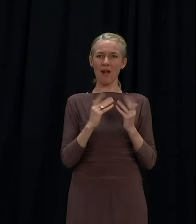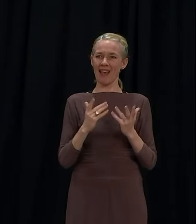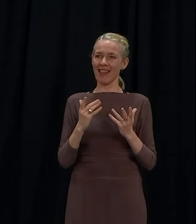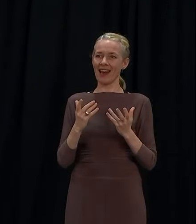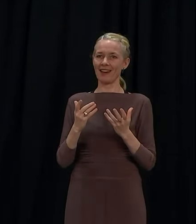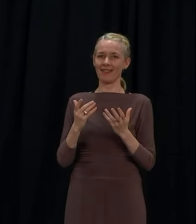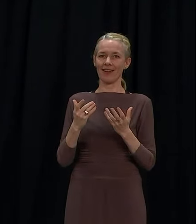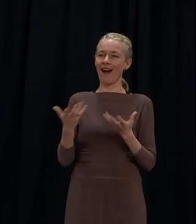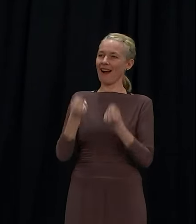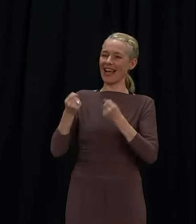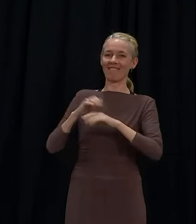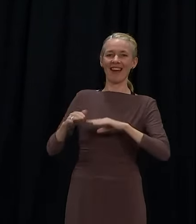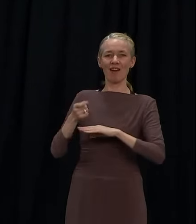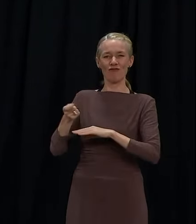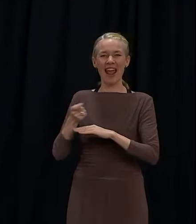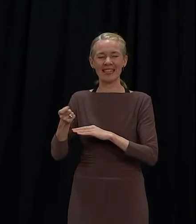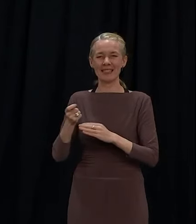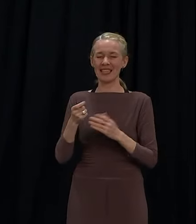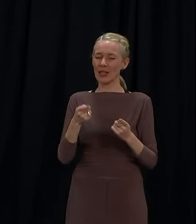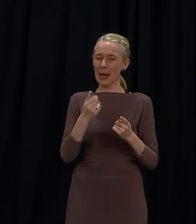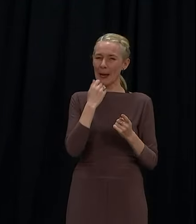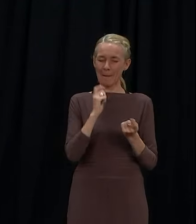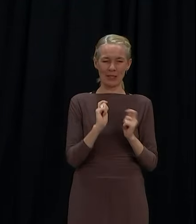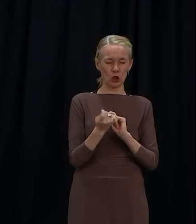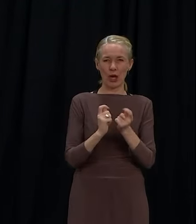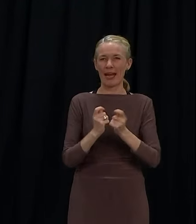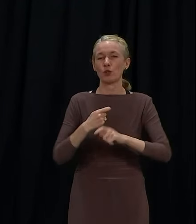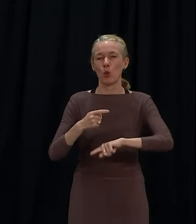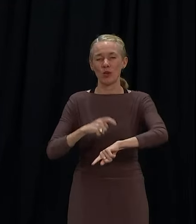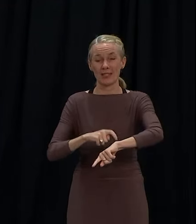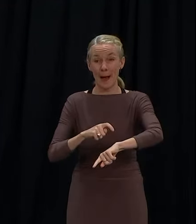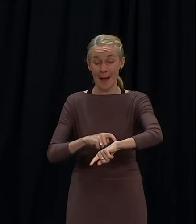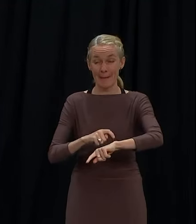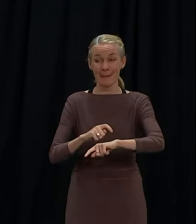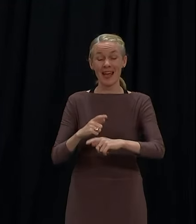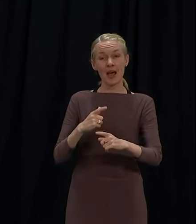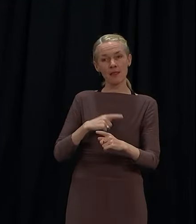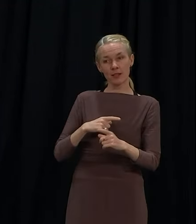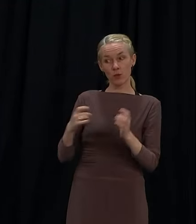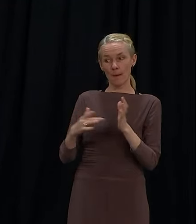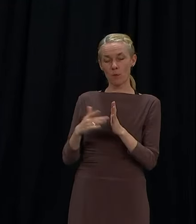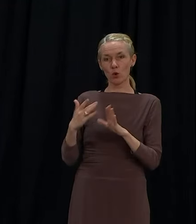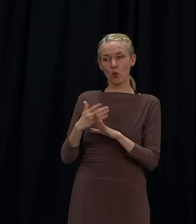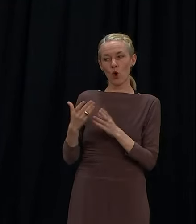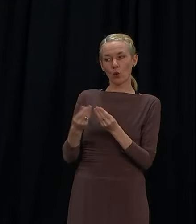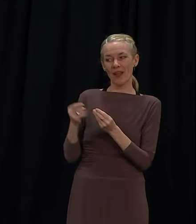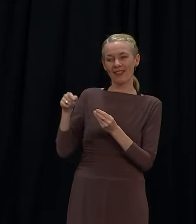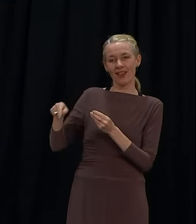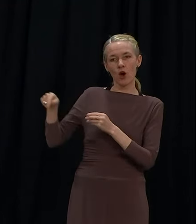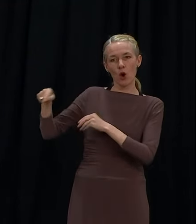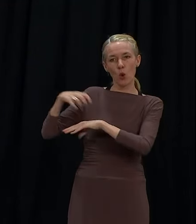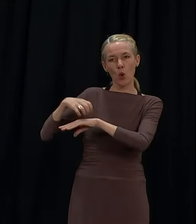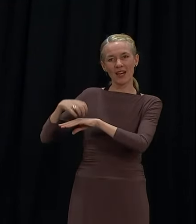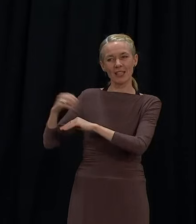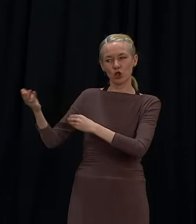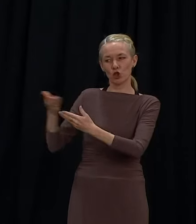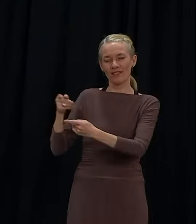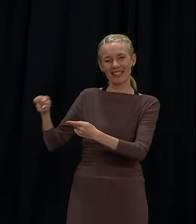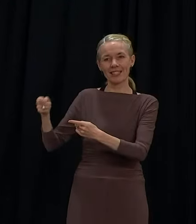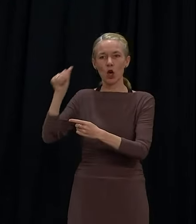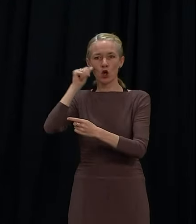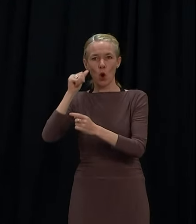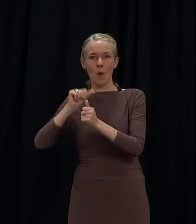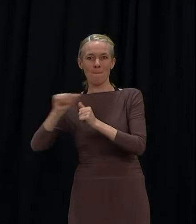why we've worked with them, who know their community, know who they need to target, and they have been targeting them with their vaccination. So we'd be relying